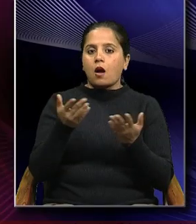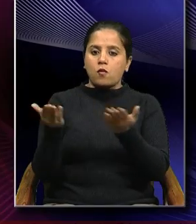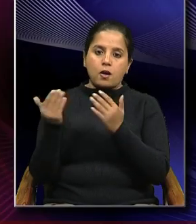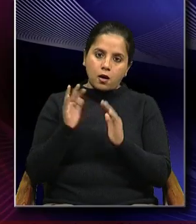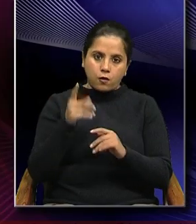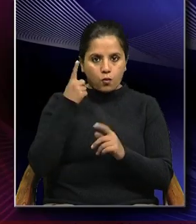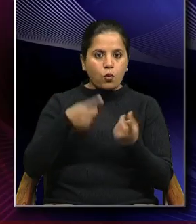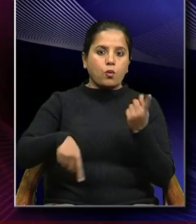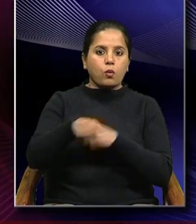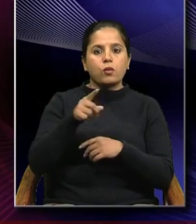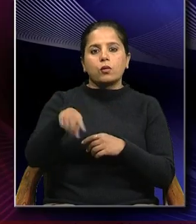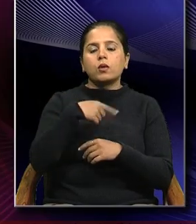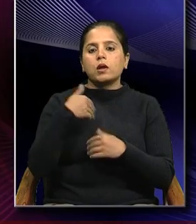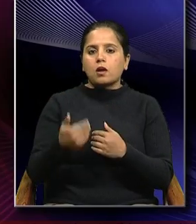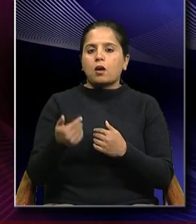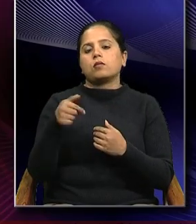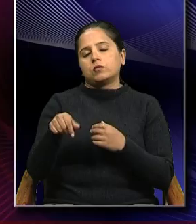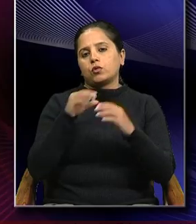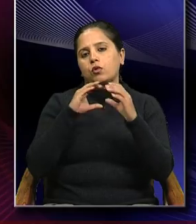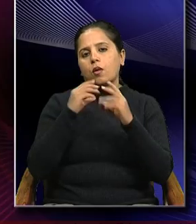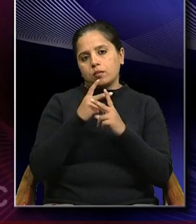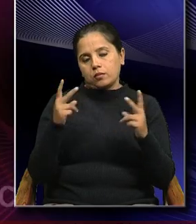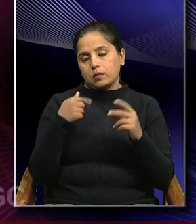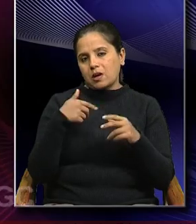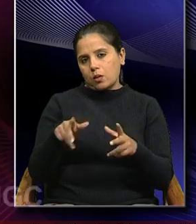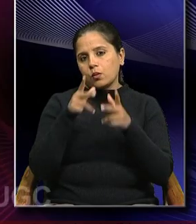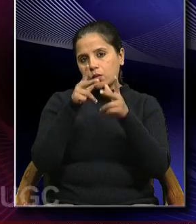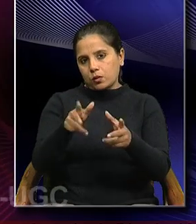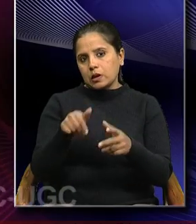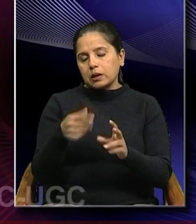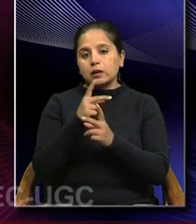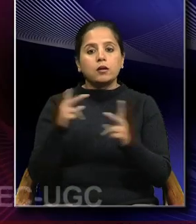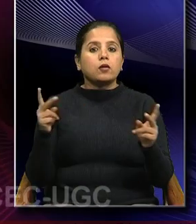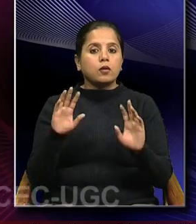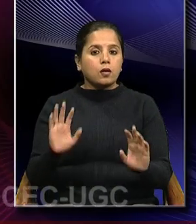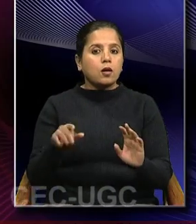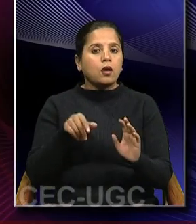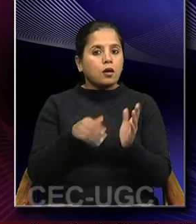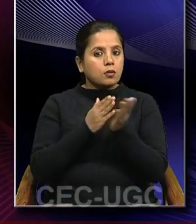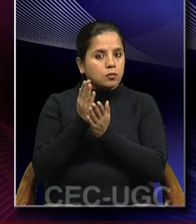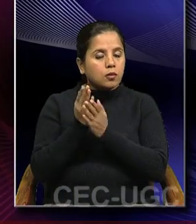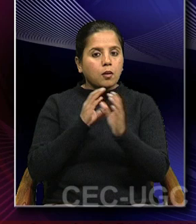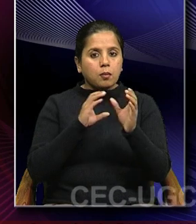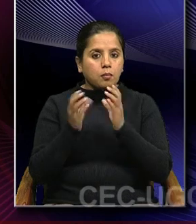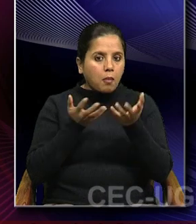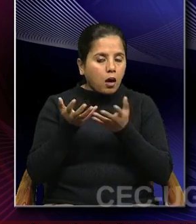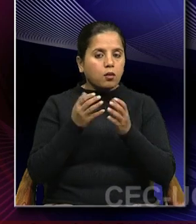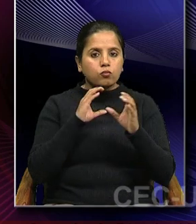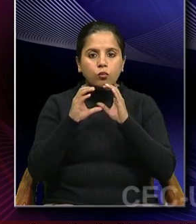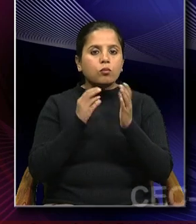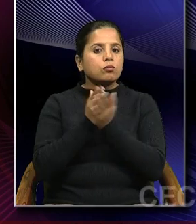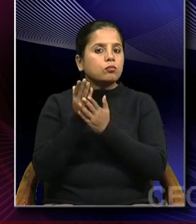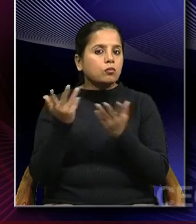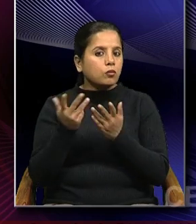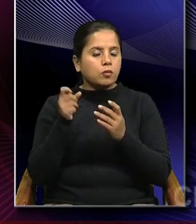them. That all we are going to communicate. Now, let me tell you about the different modes of marketing communication. It can